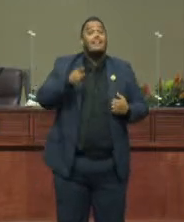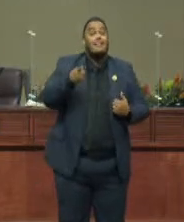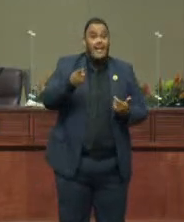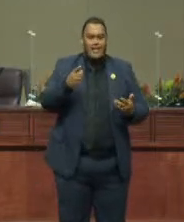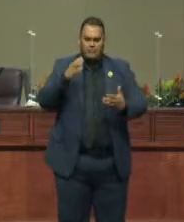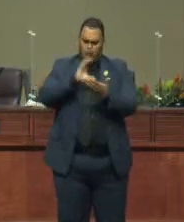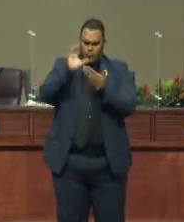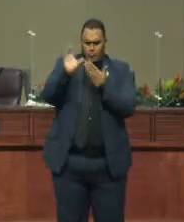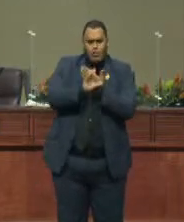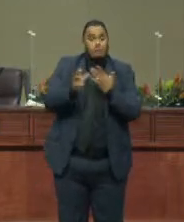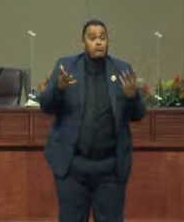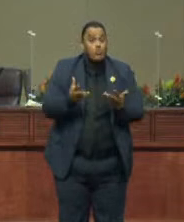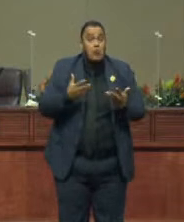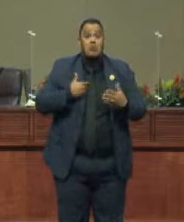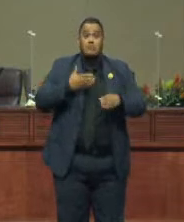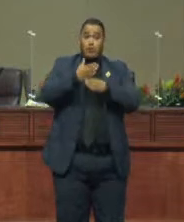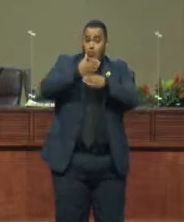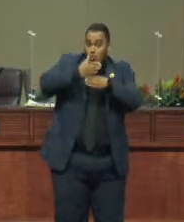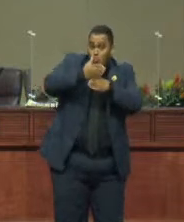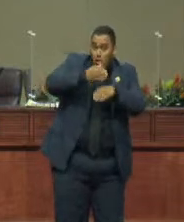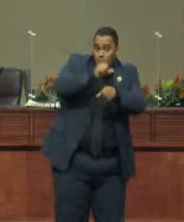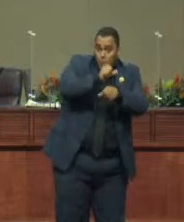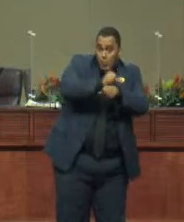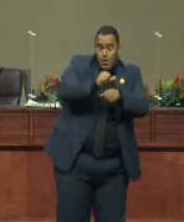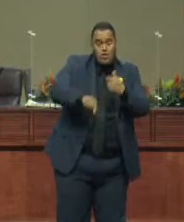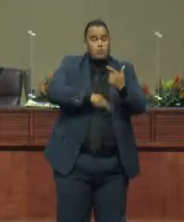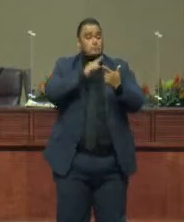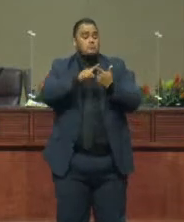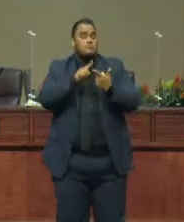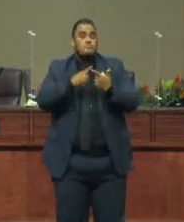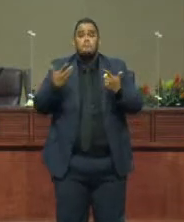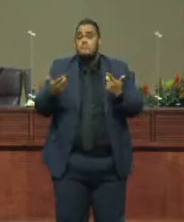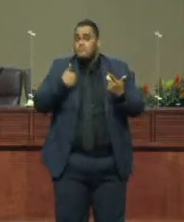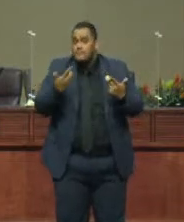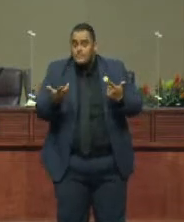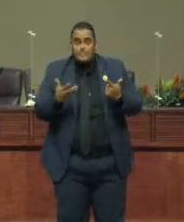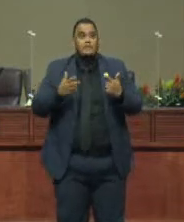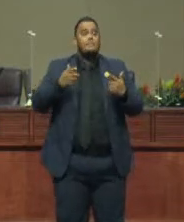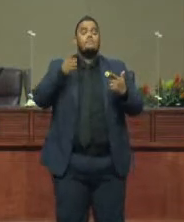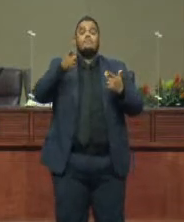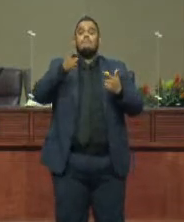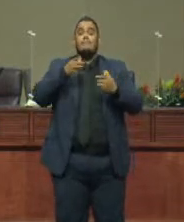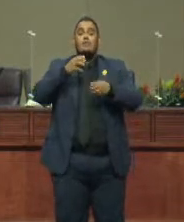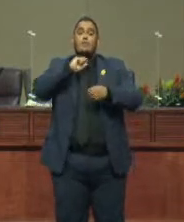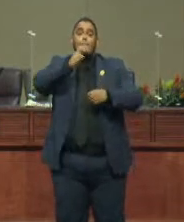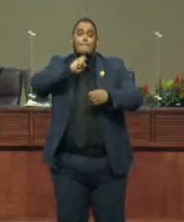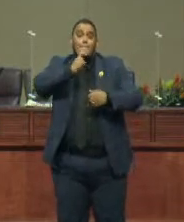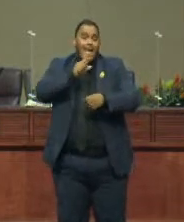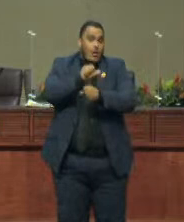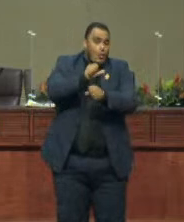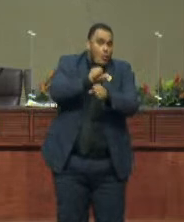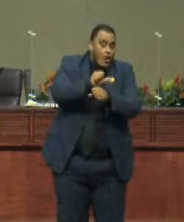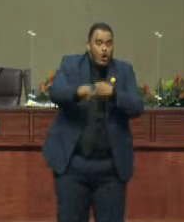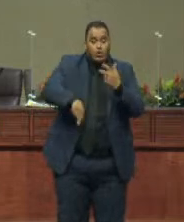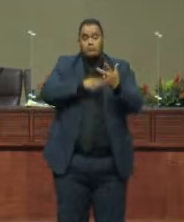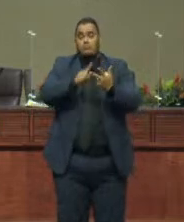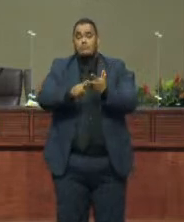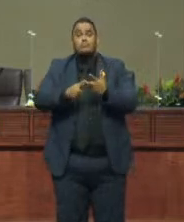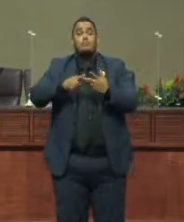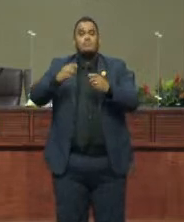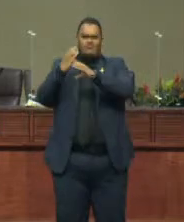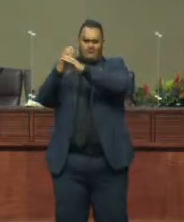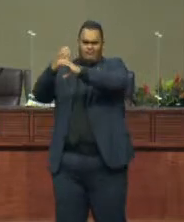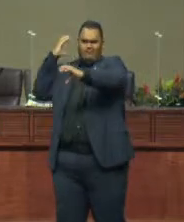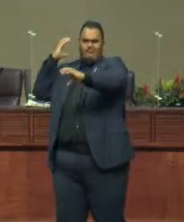include carpentry, masonry, commercial truck driving, IT or network